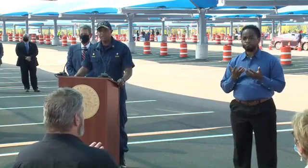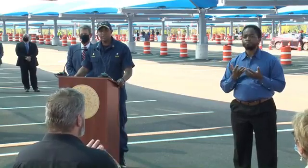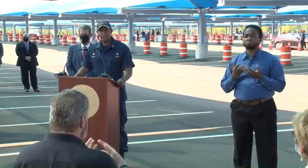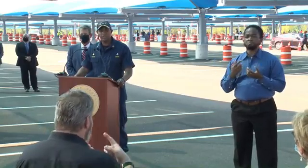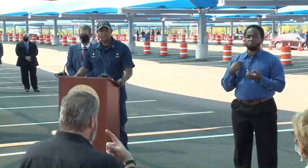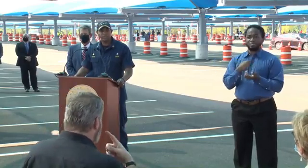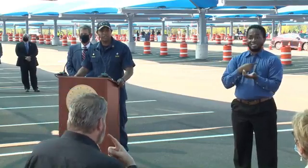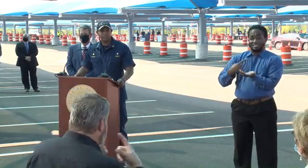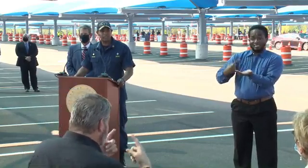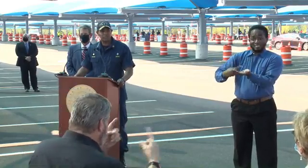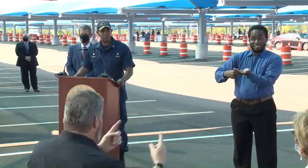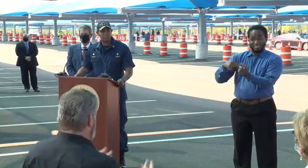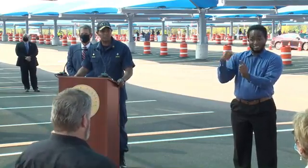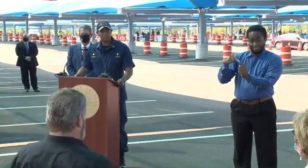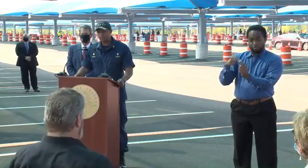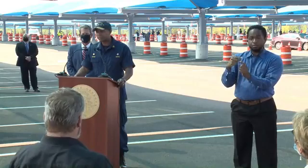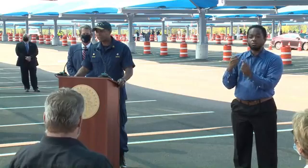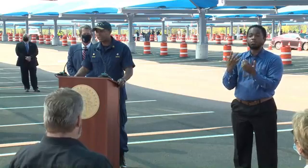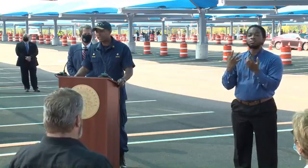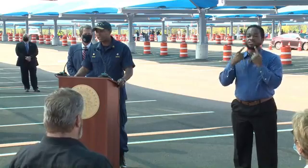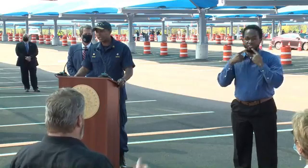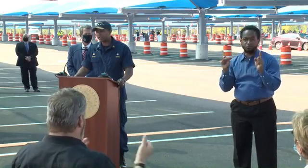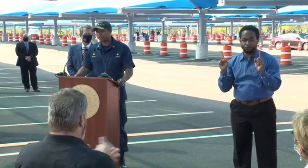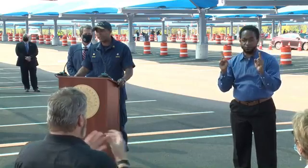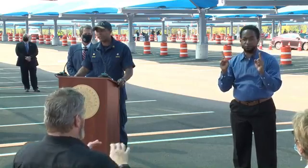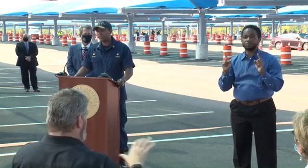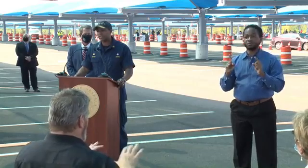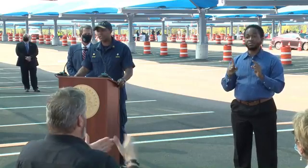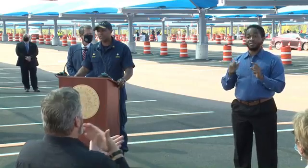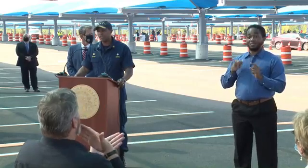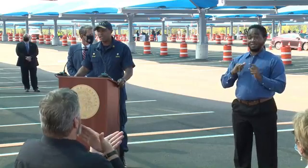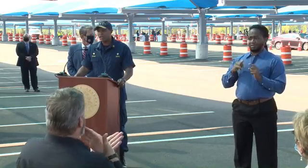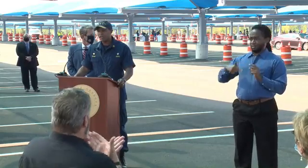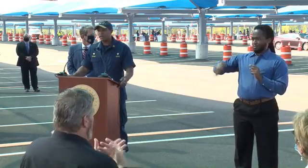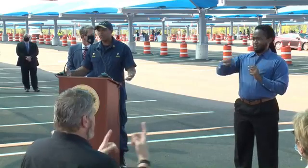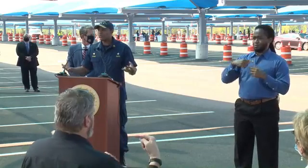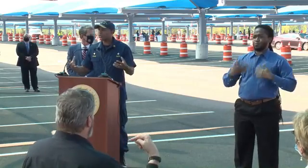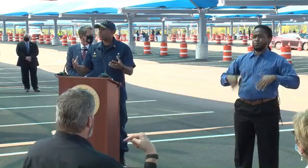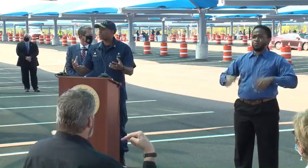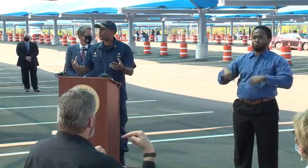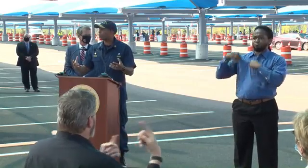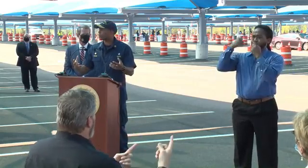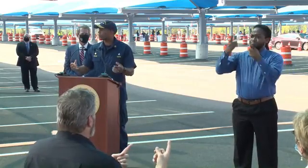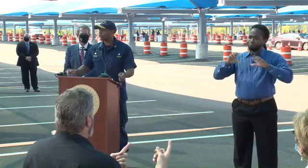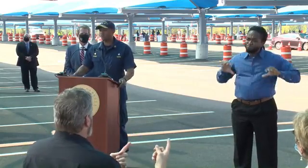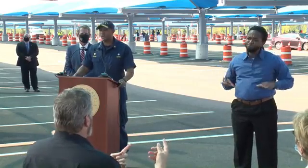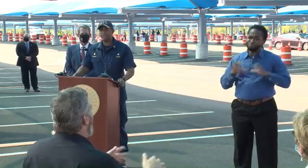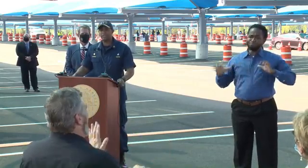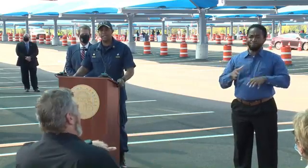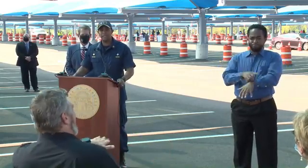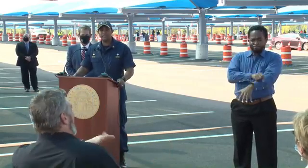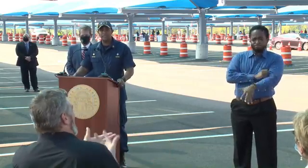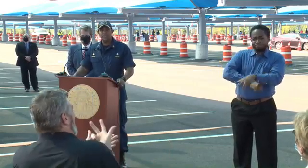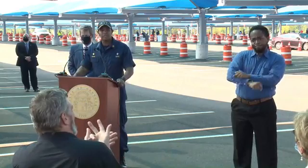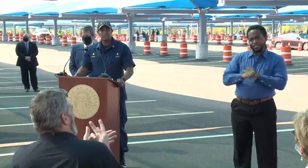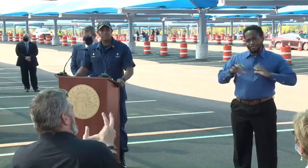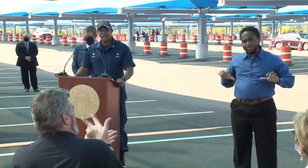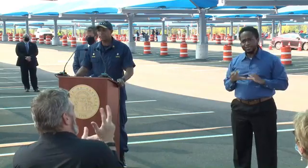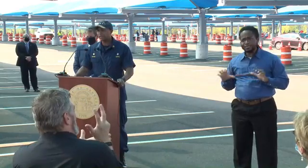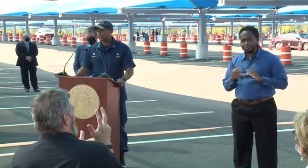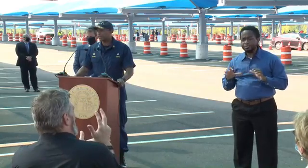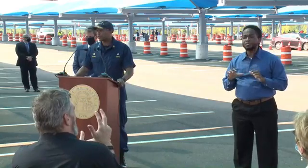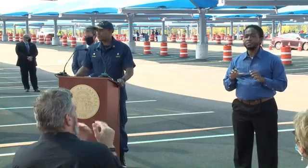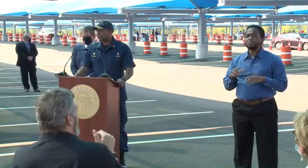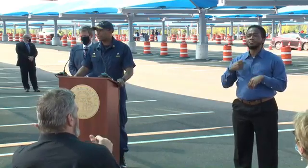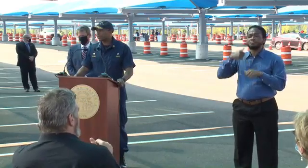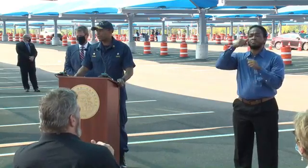well here in the great state of Georgia. And as the governor mentioned, we went on a tour around the state just about